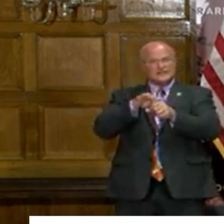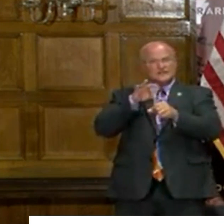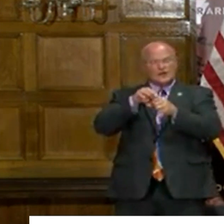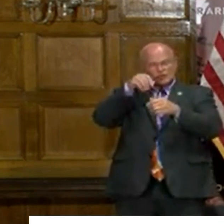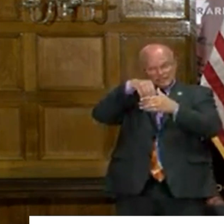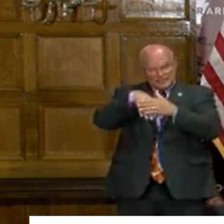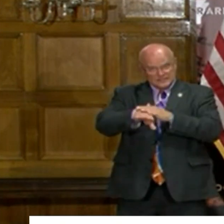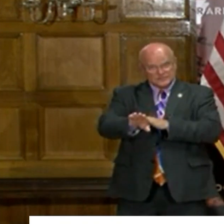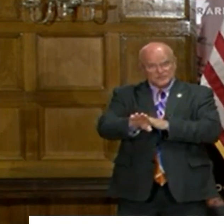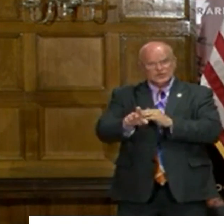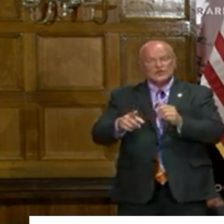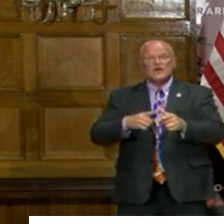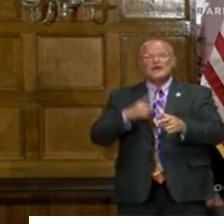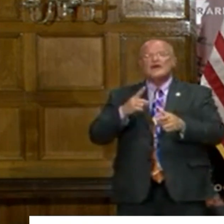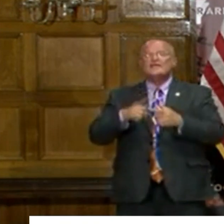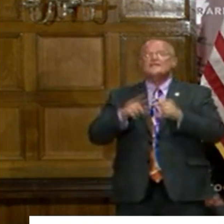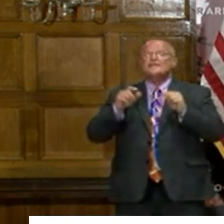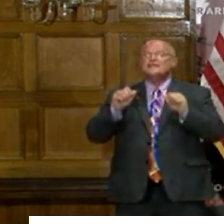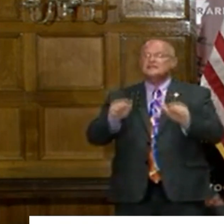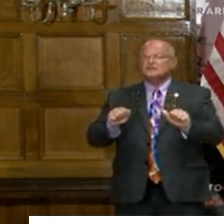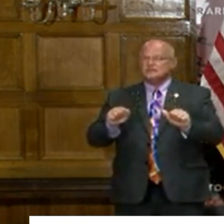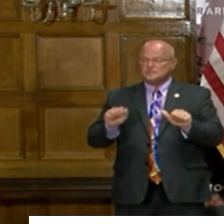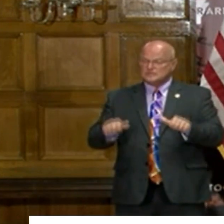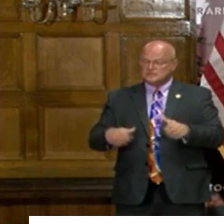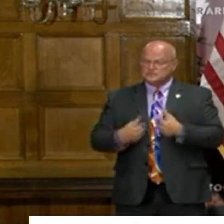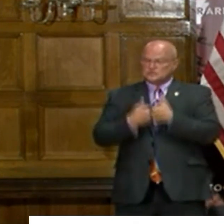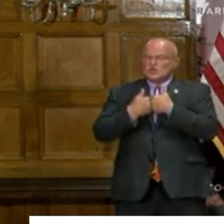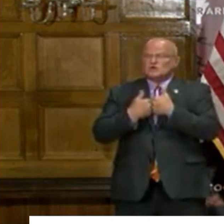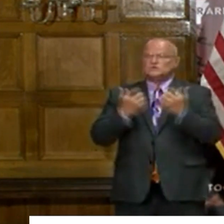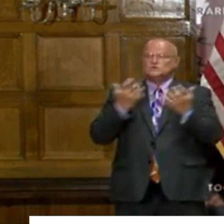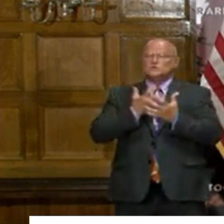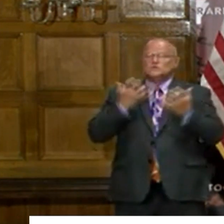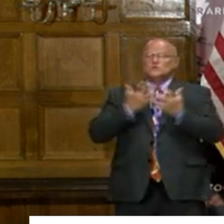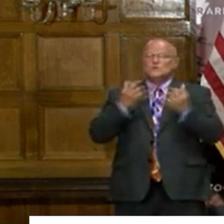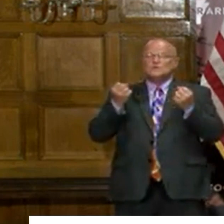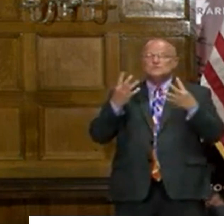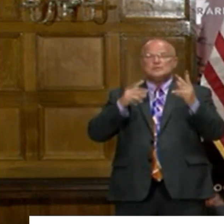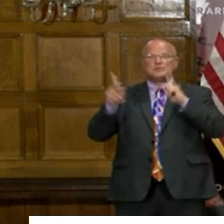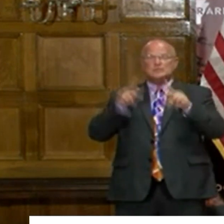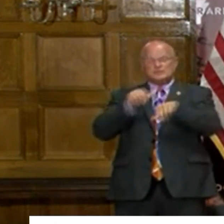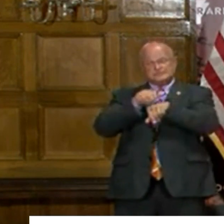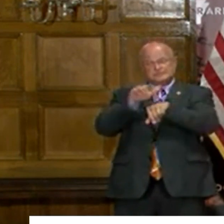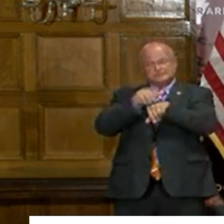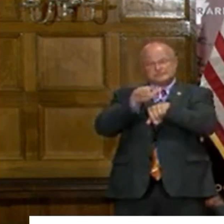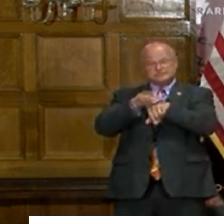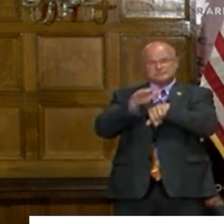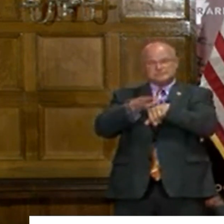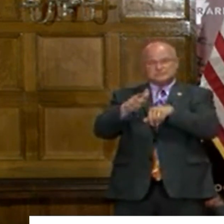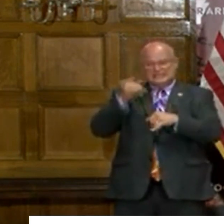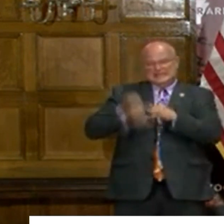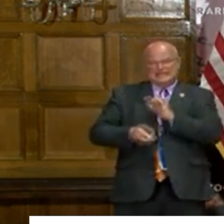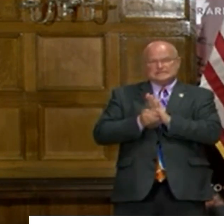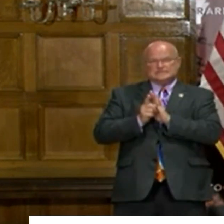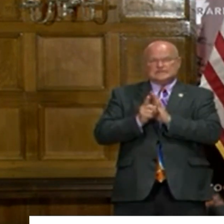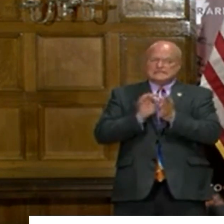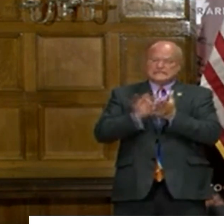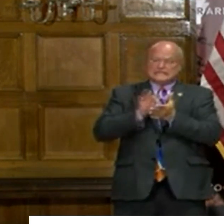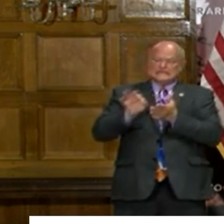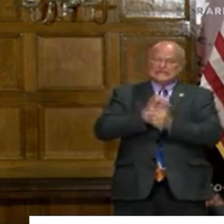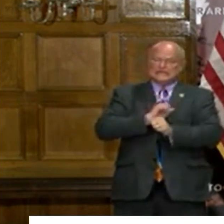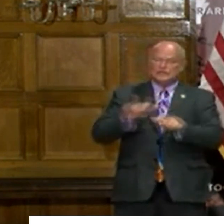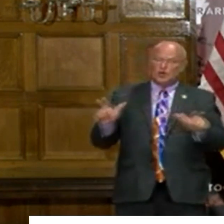in, then it could be challenging to, if there's a large number of those, to get everything counted in a timely